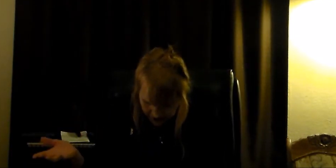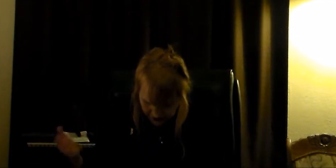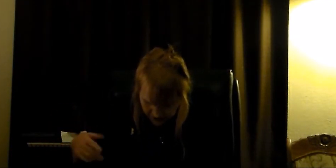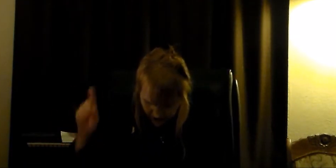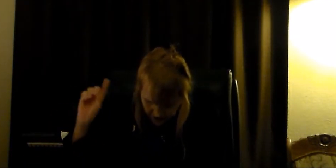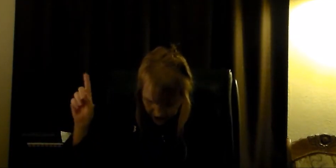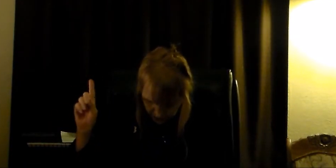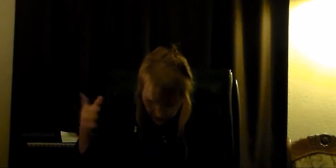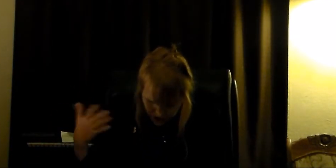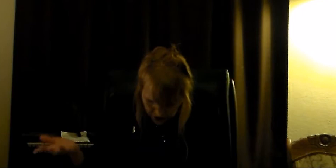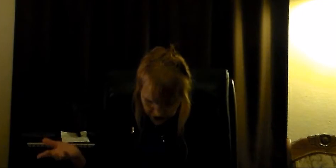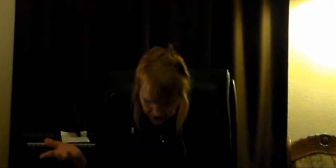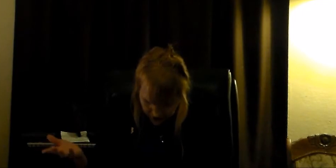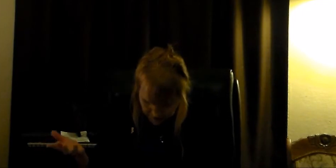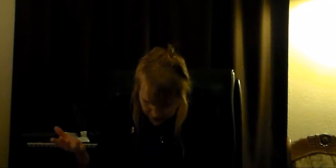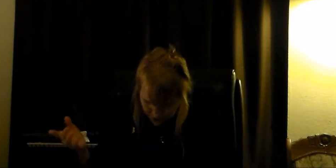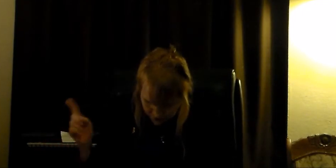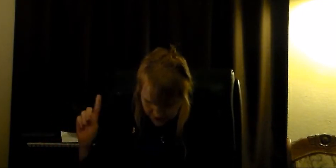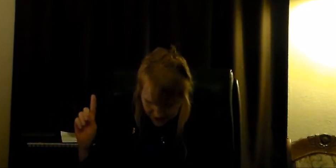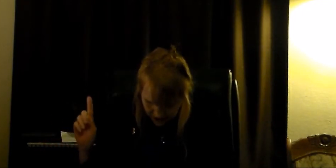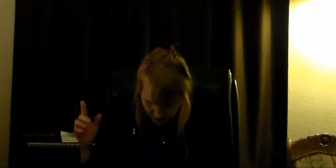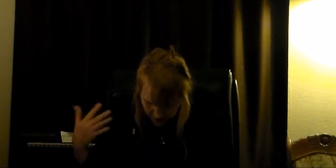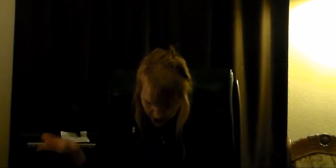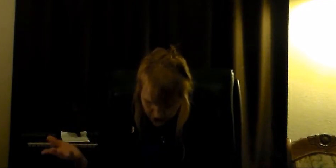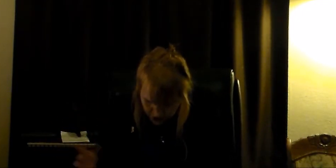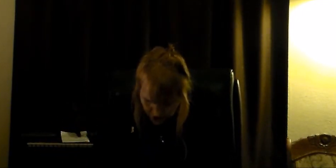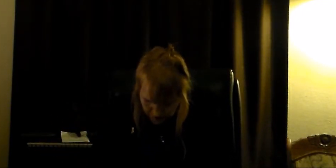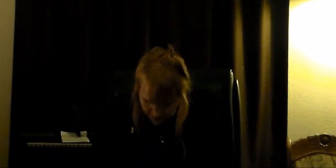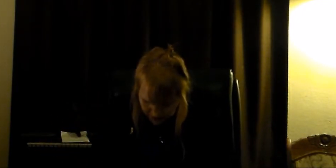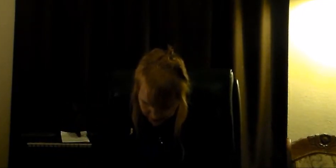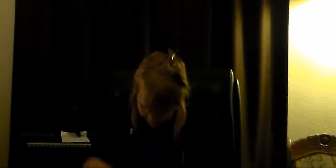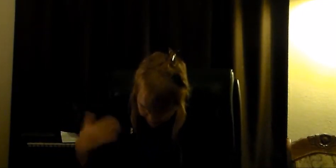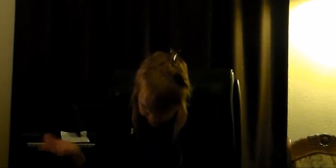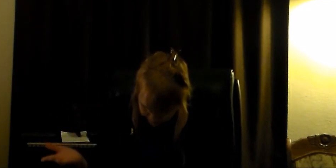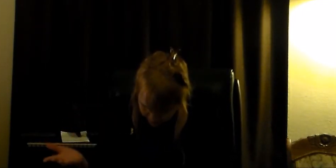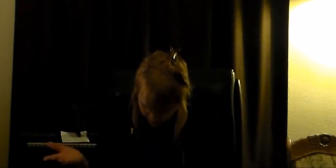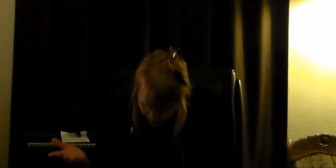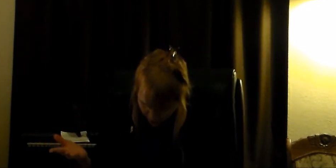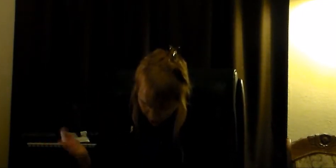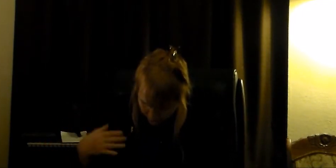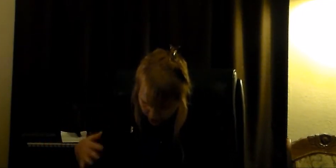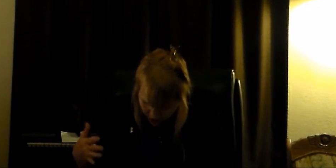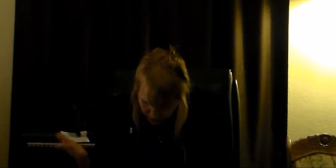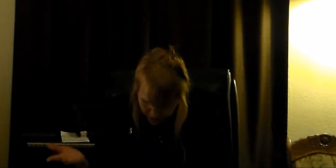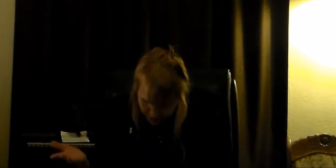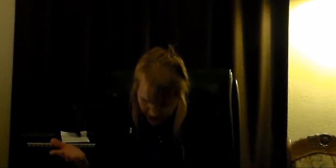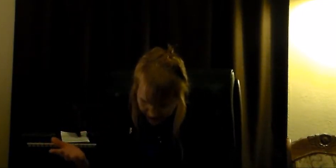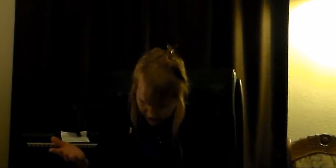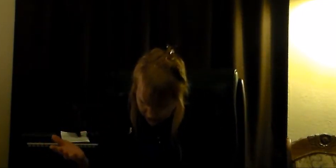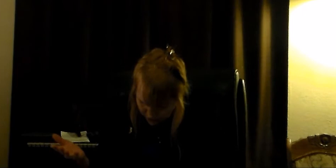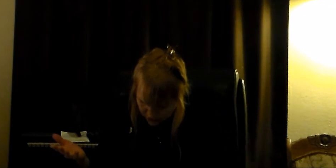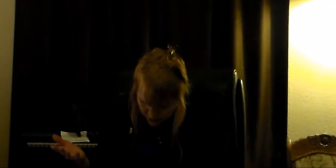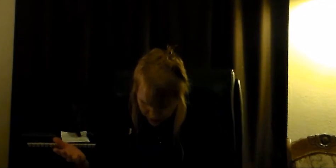death. He will surely take me to himself. Do not be overawed when a man grows